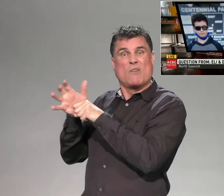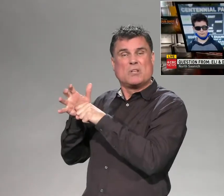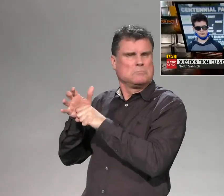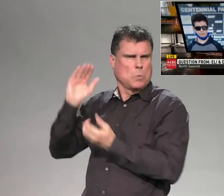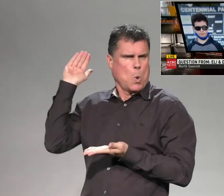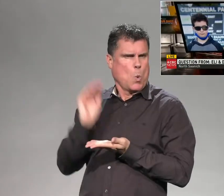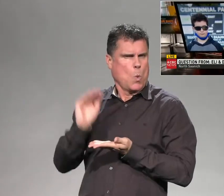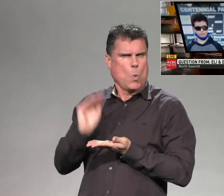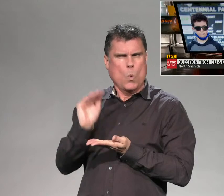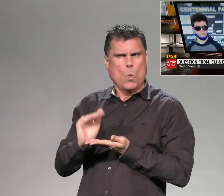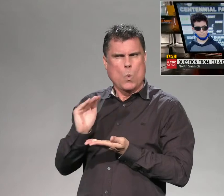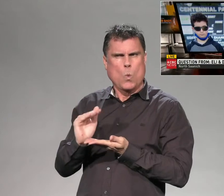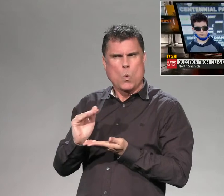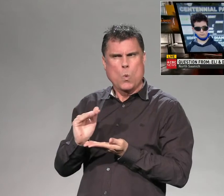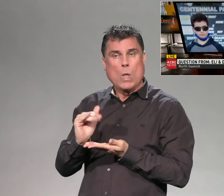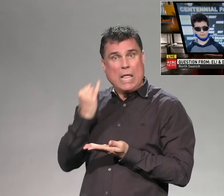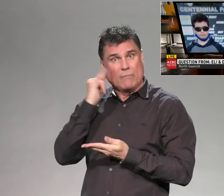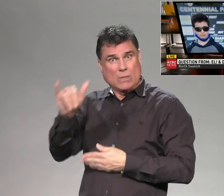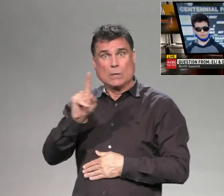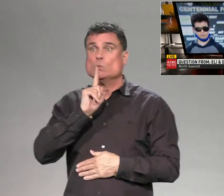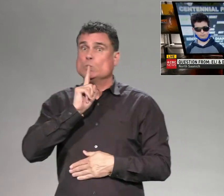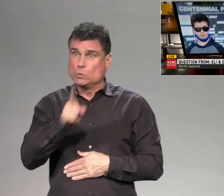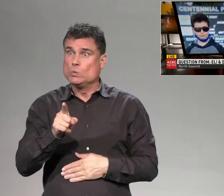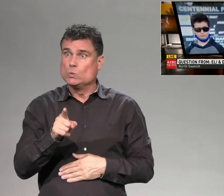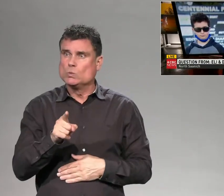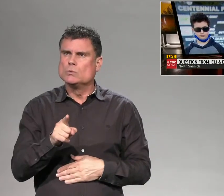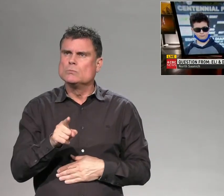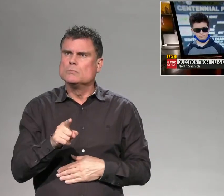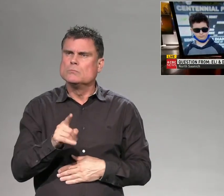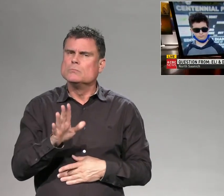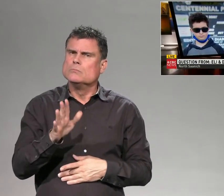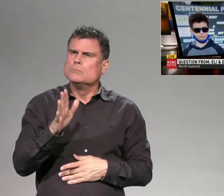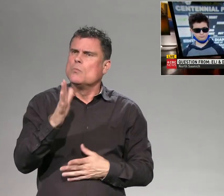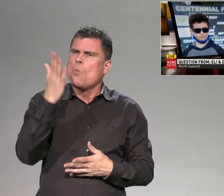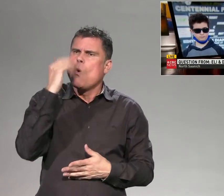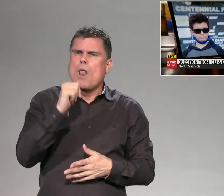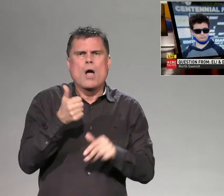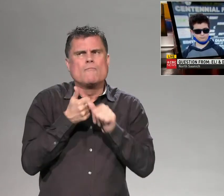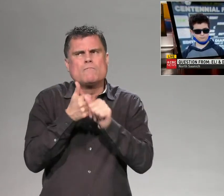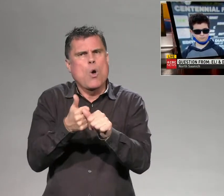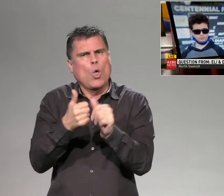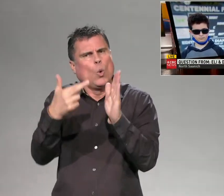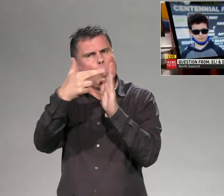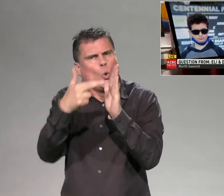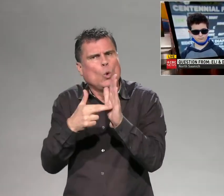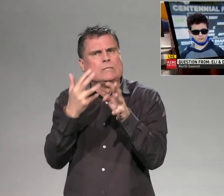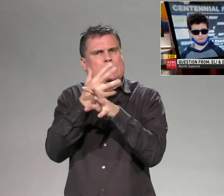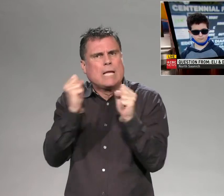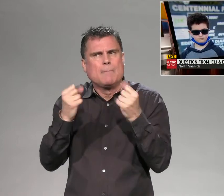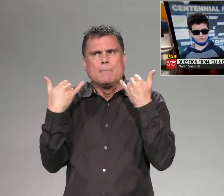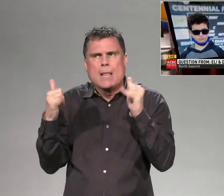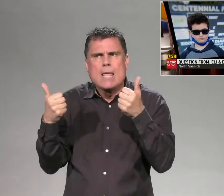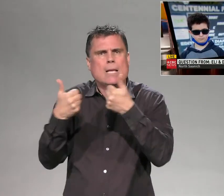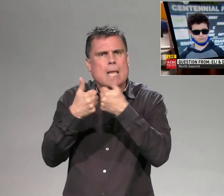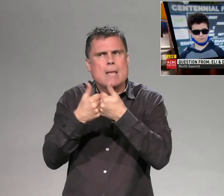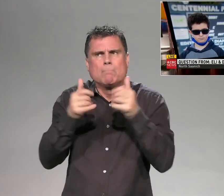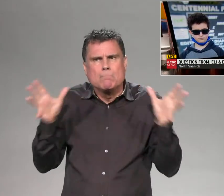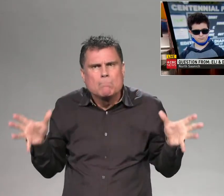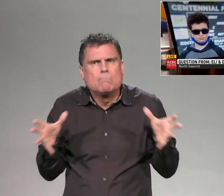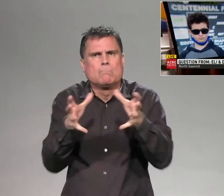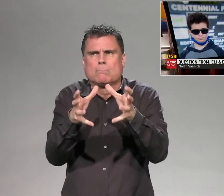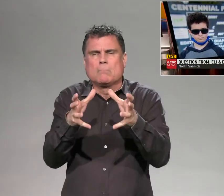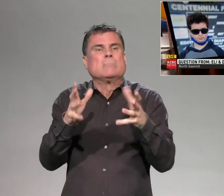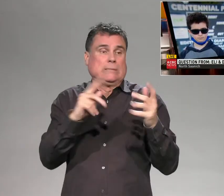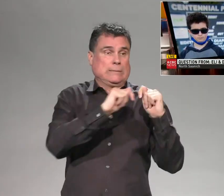in place, then why can't kids play against other teams? And if they are at risk, then why are they